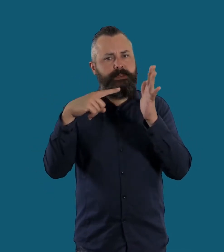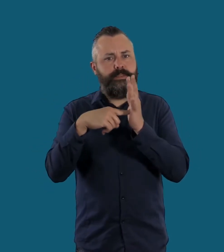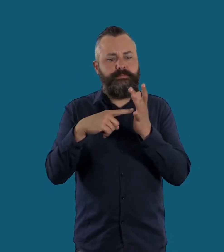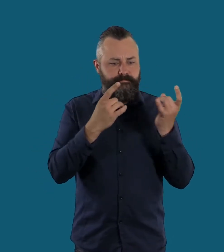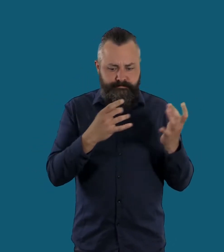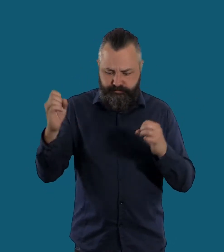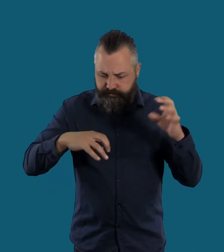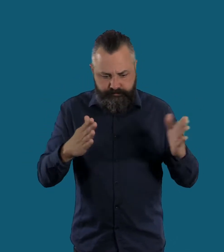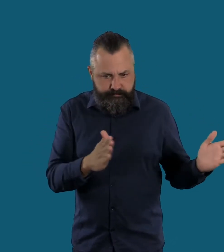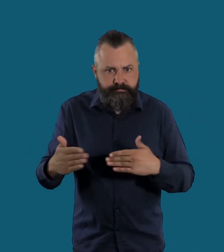kit